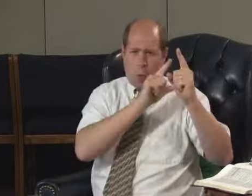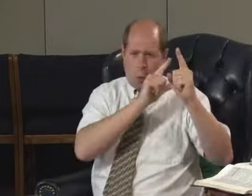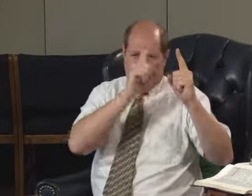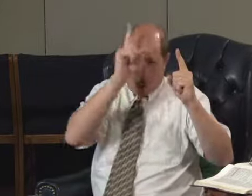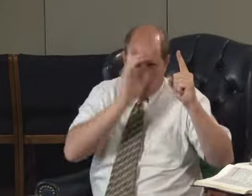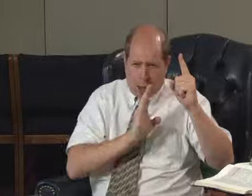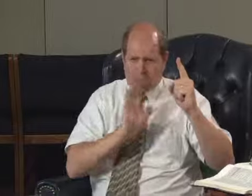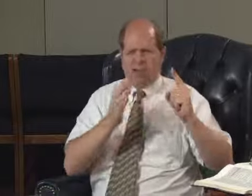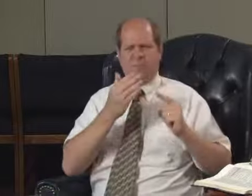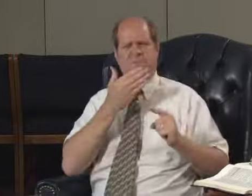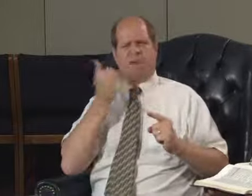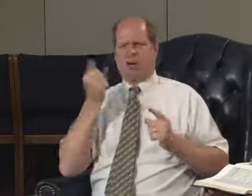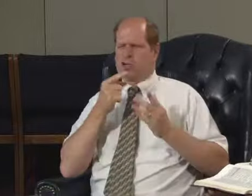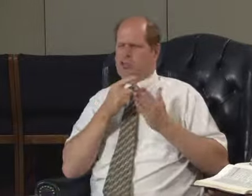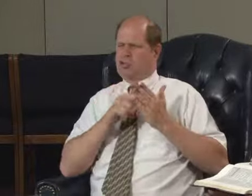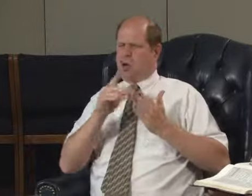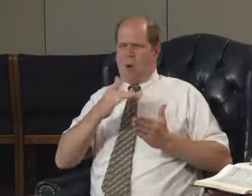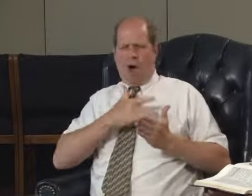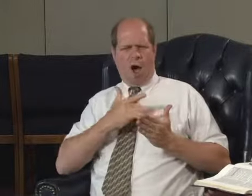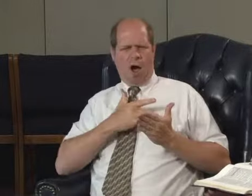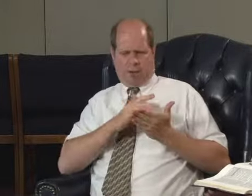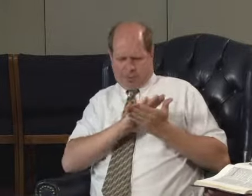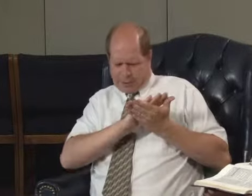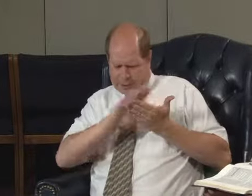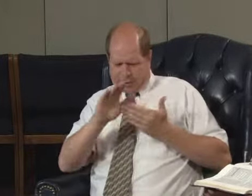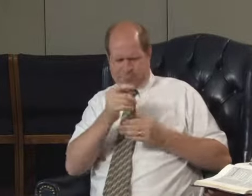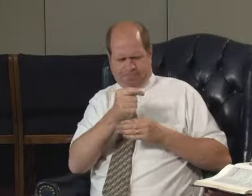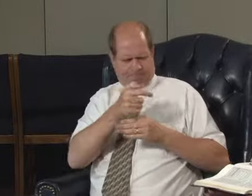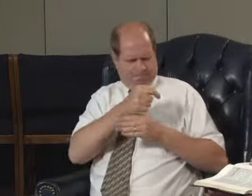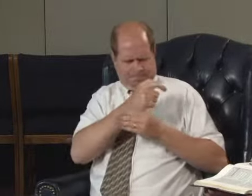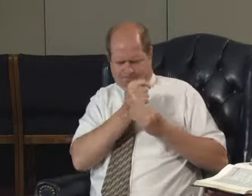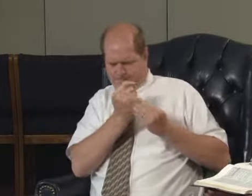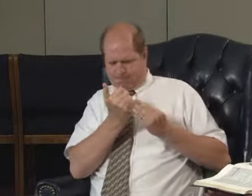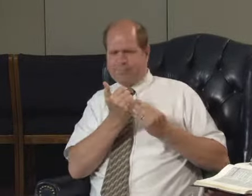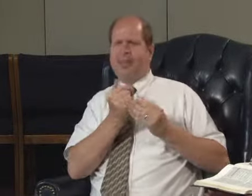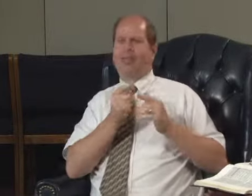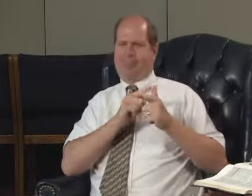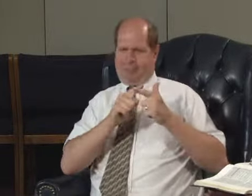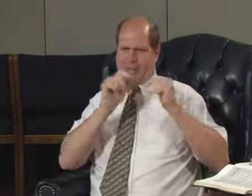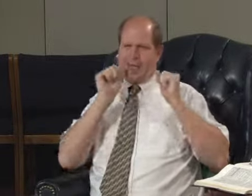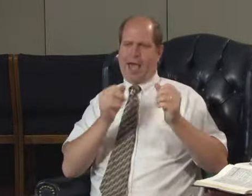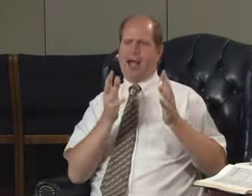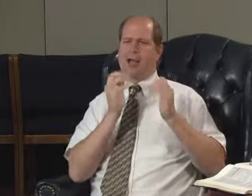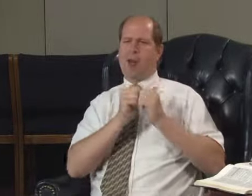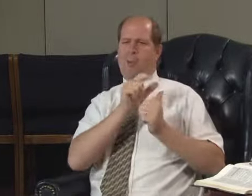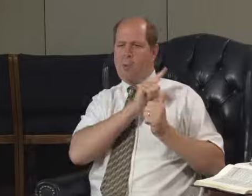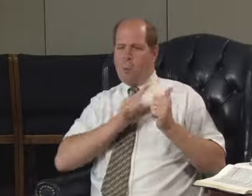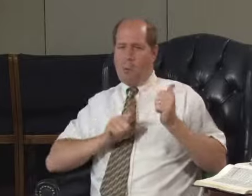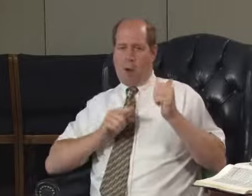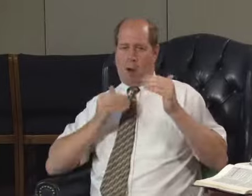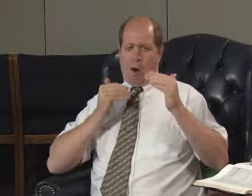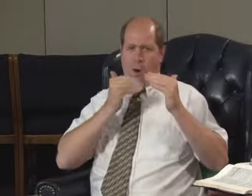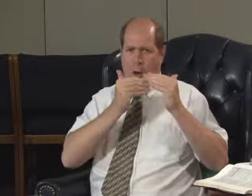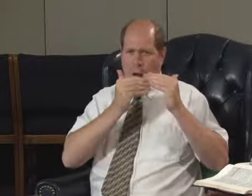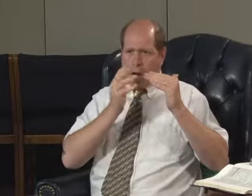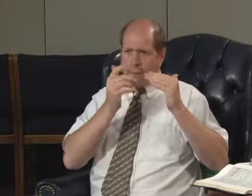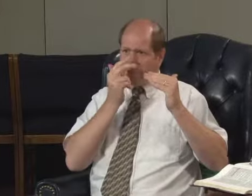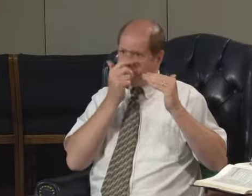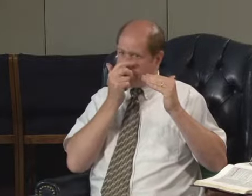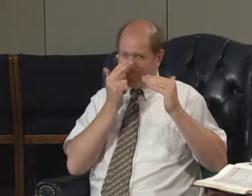relationship with God, if you want to draw nigh to God, you need to cleanse your heart. You need to check it. And then you can talk with